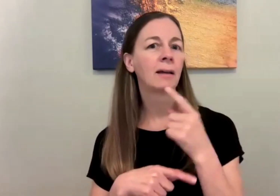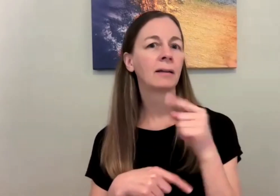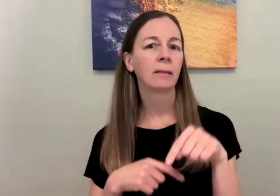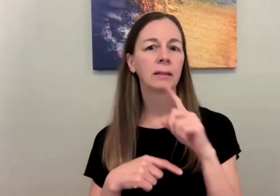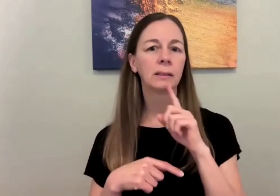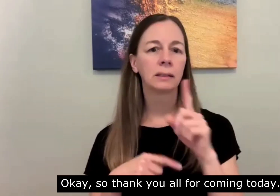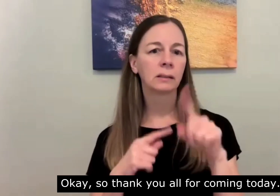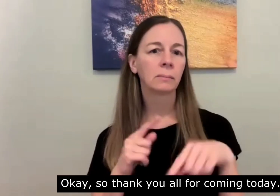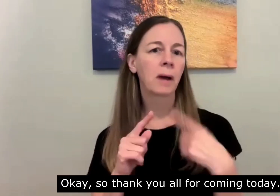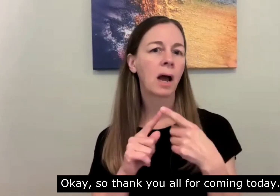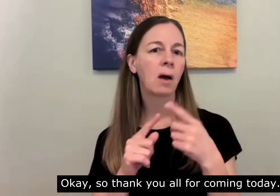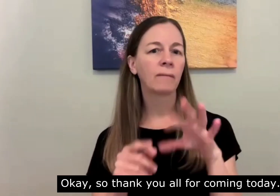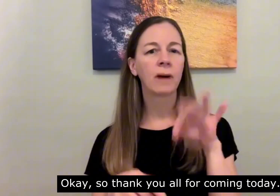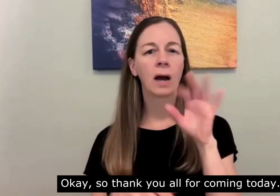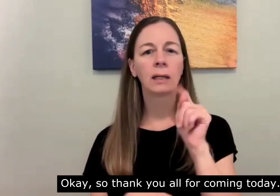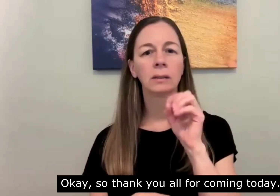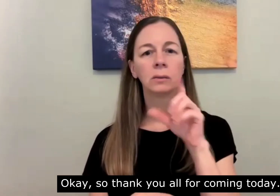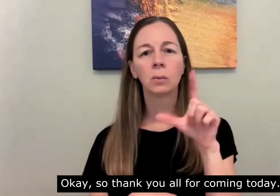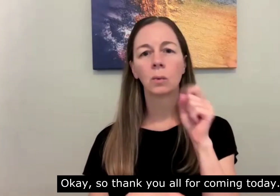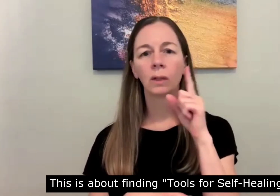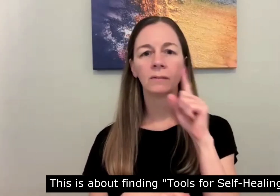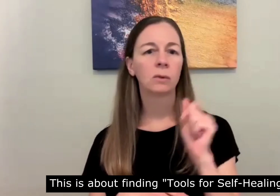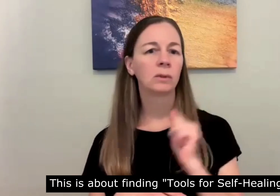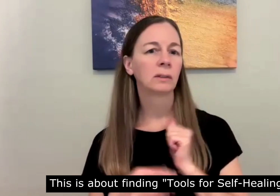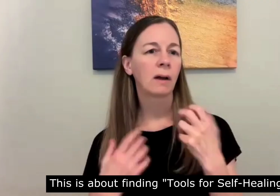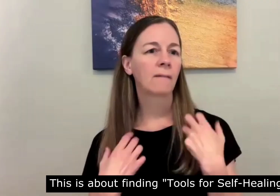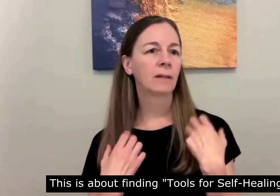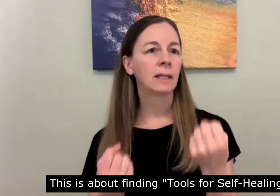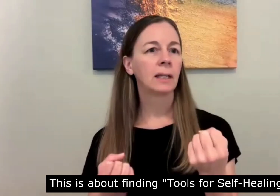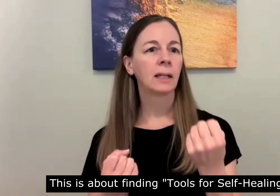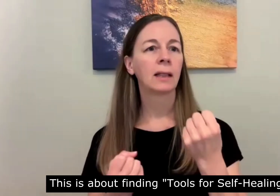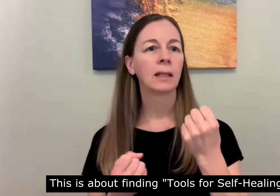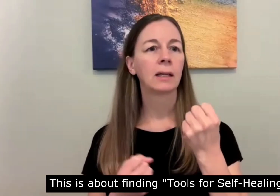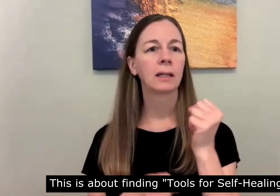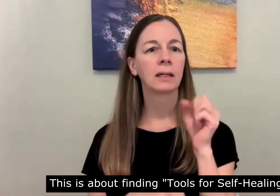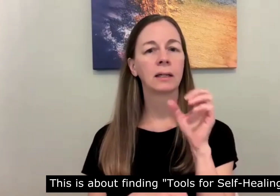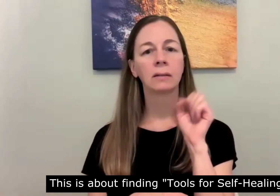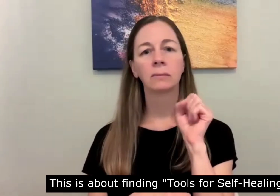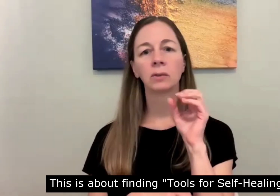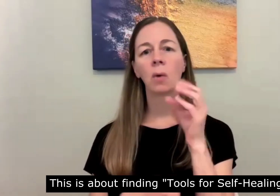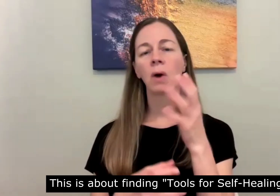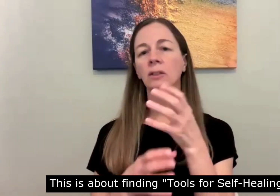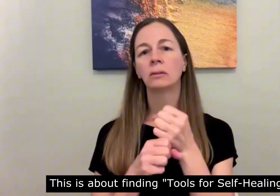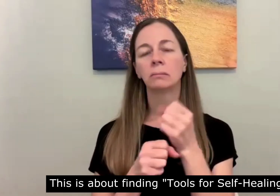Okay, so thank you all for coming today. This is about finding tools for self-healing.